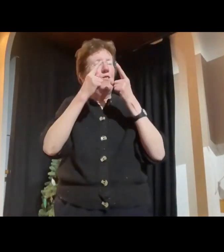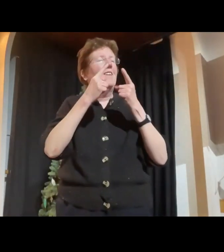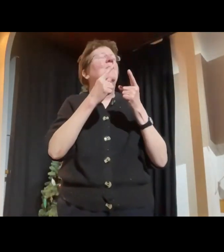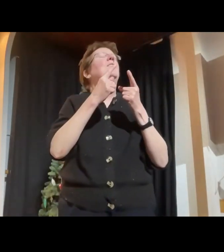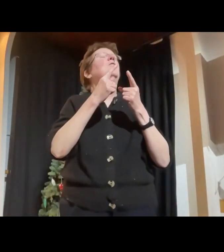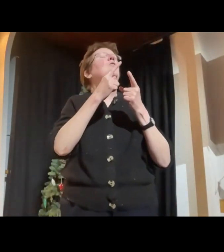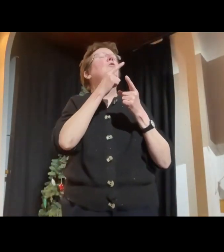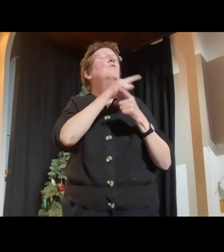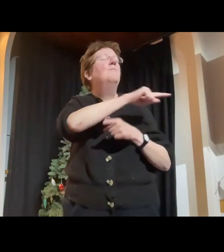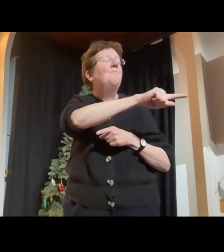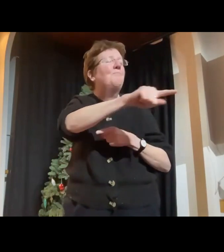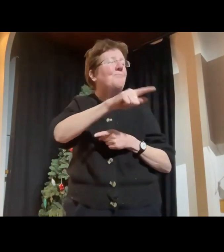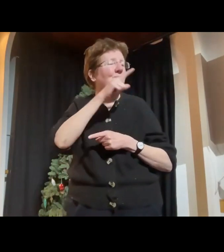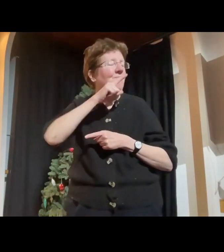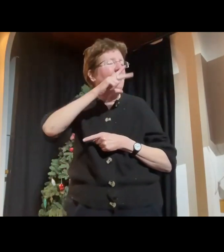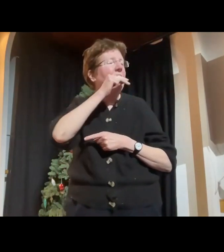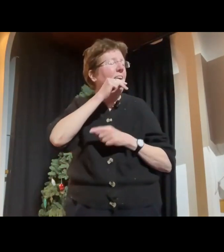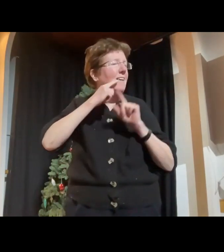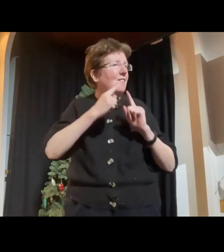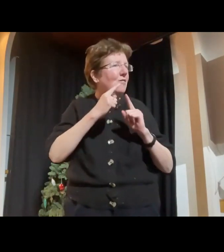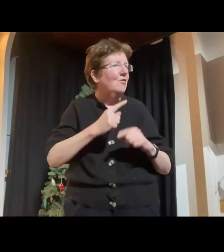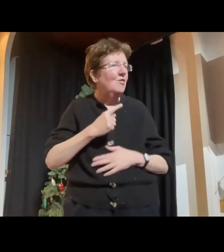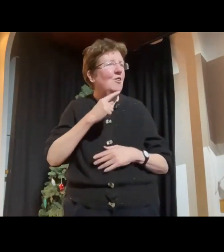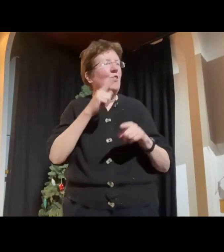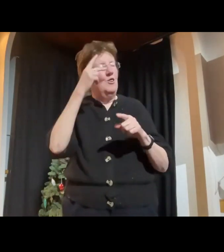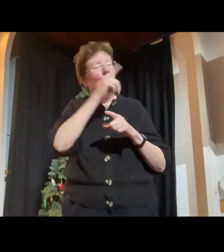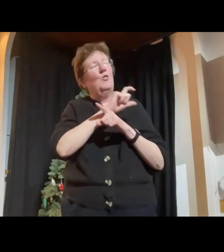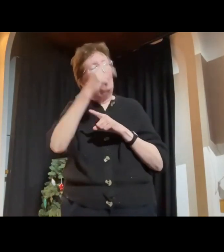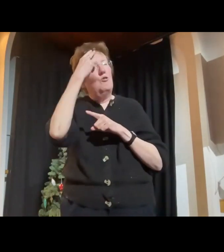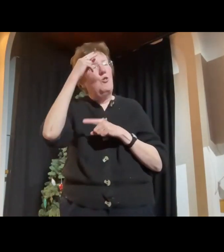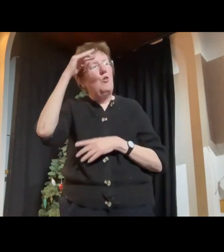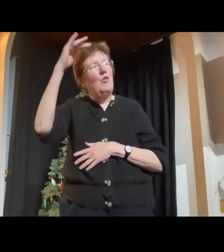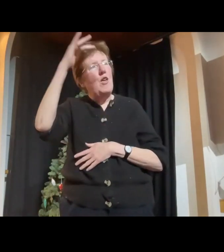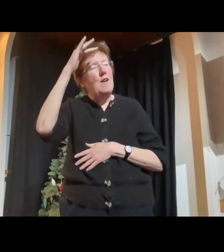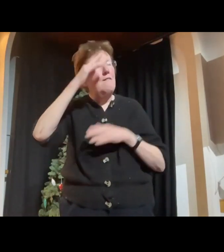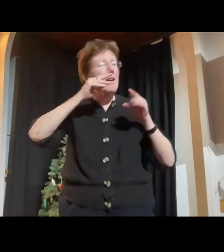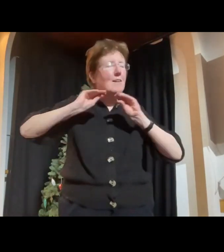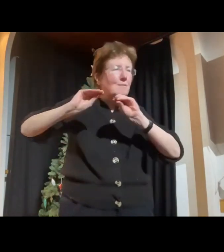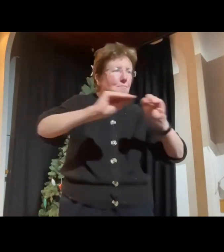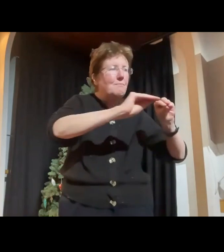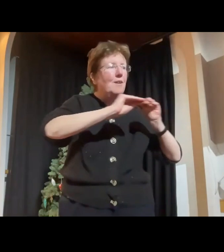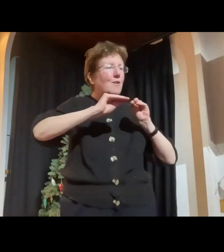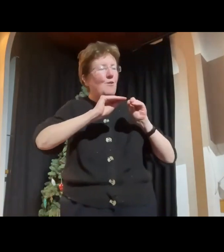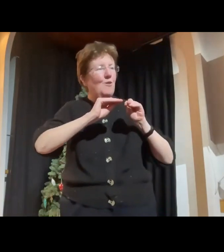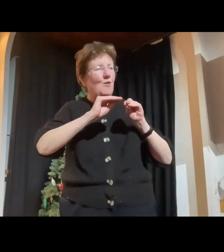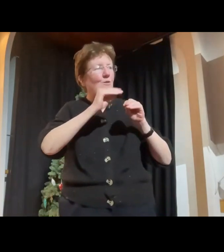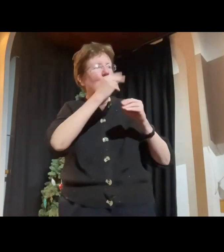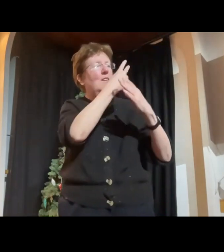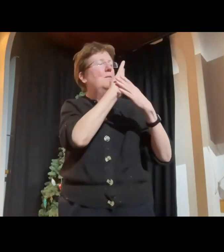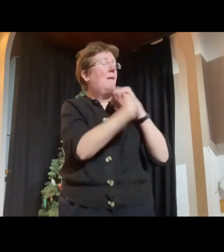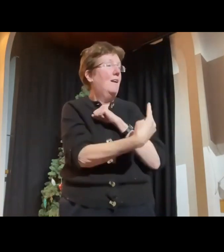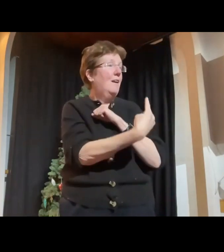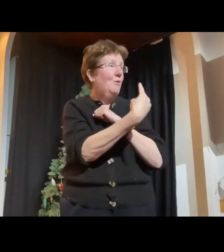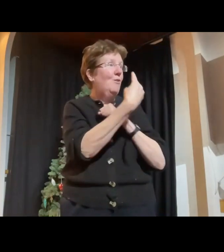Strange, I actually do teach a course at university and it's to Gaelic teachers, and the course is called The Theory